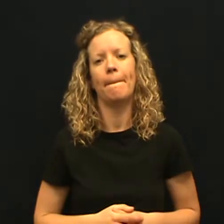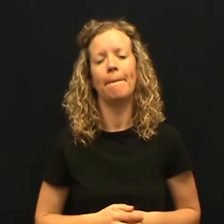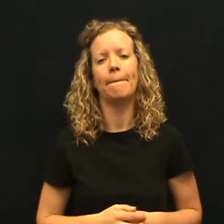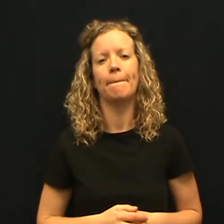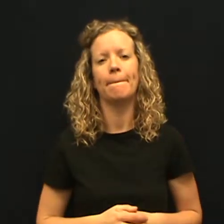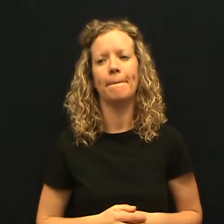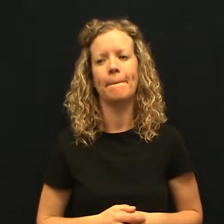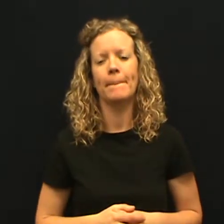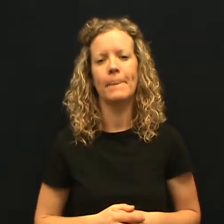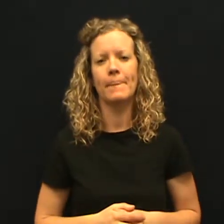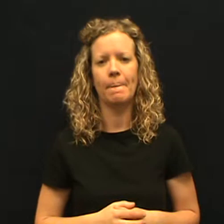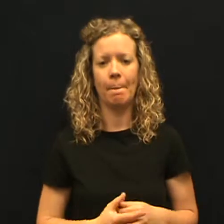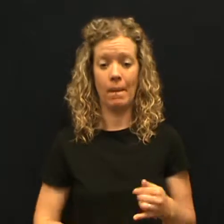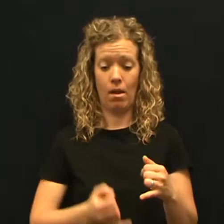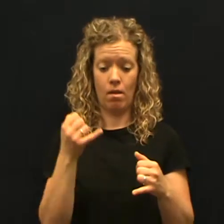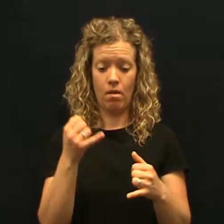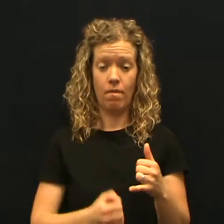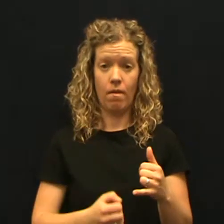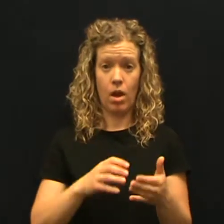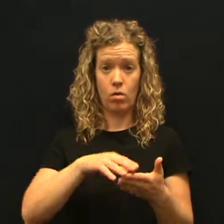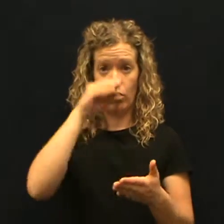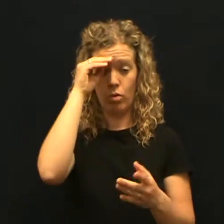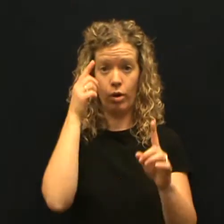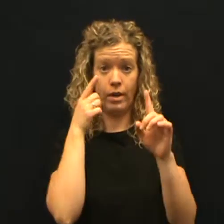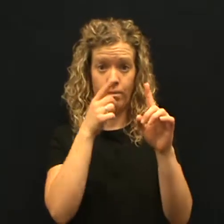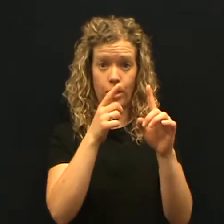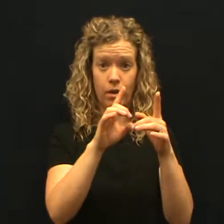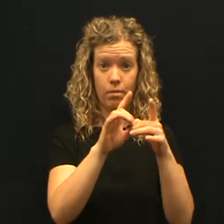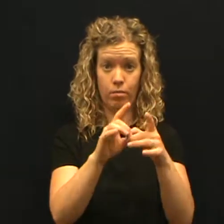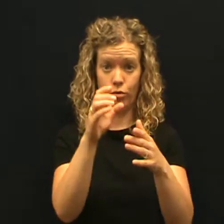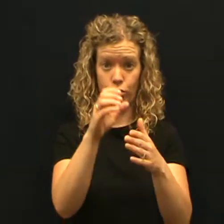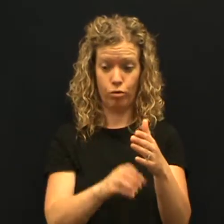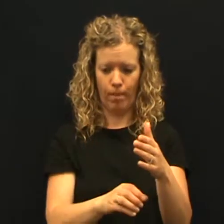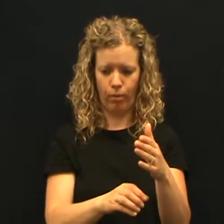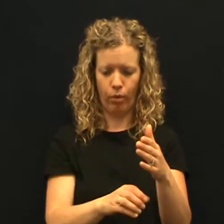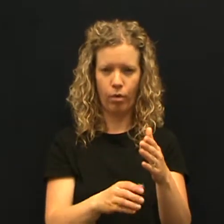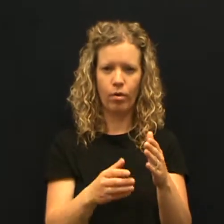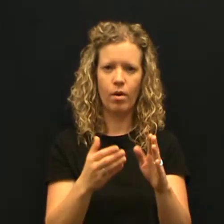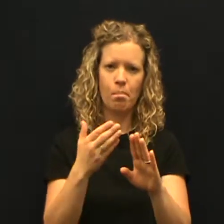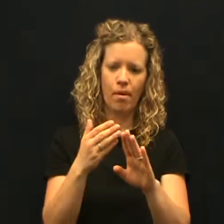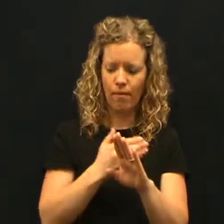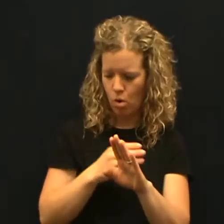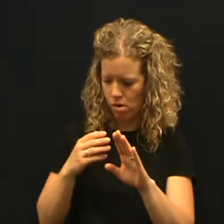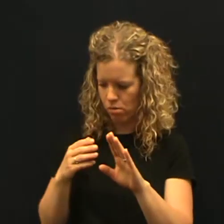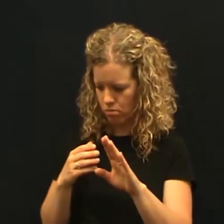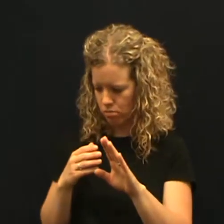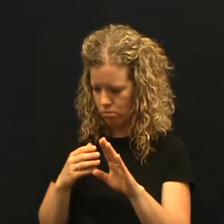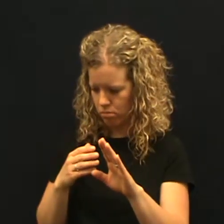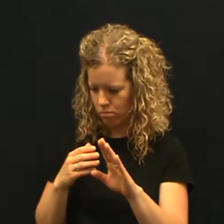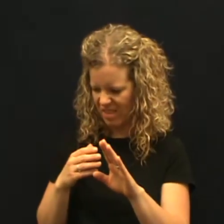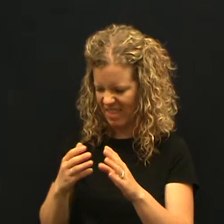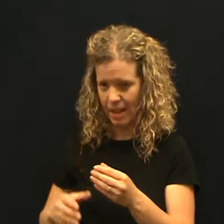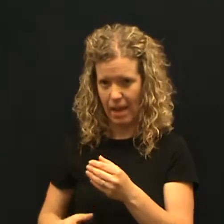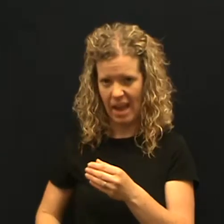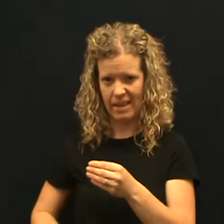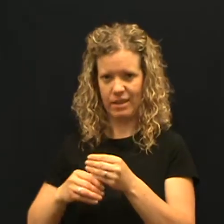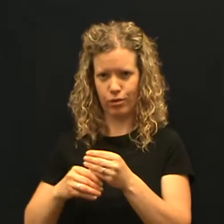So our final learning objective for the chapter, before we look at a little bit of supplemental material, is to analyze the earnings